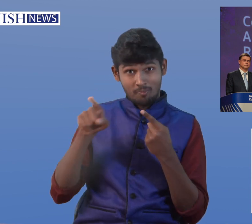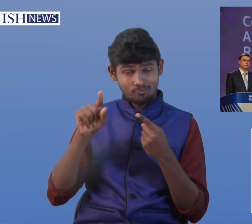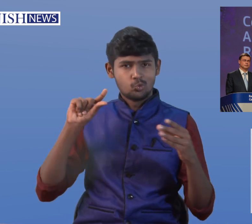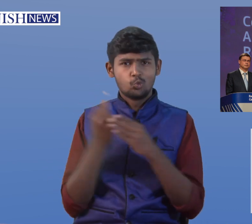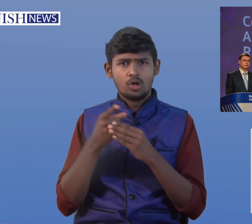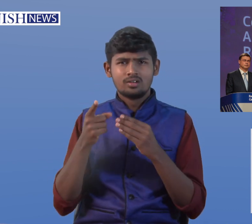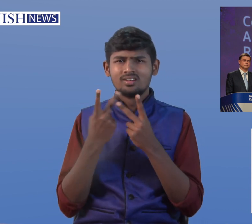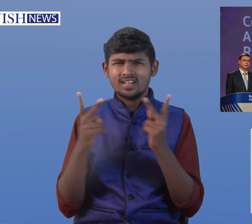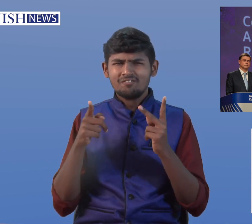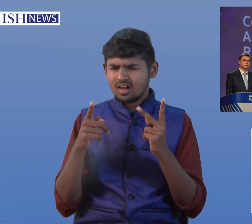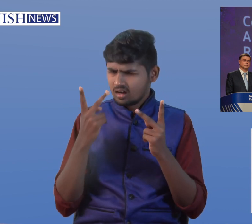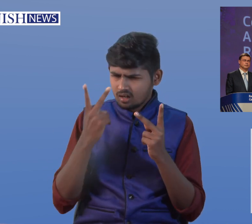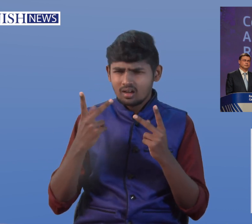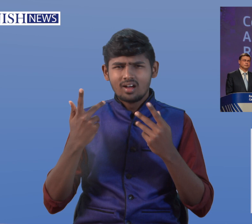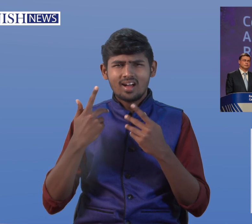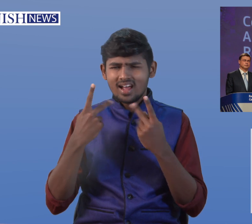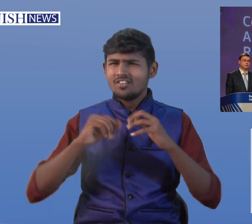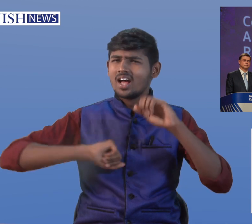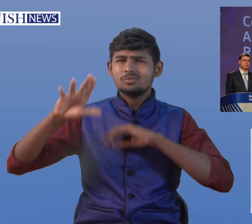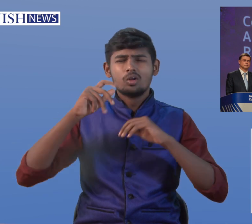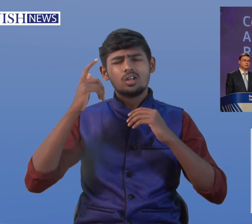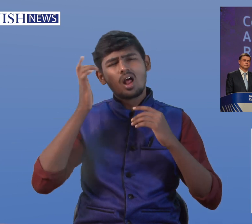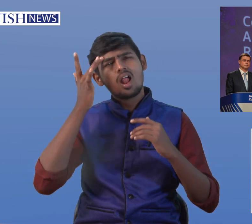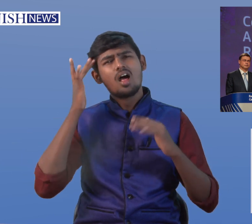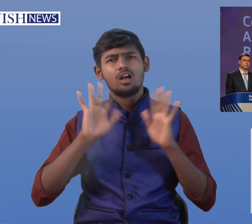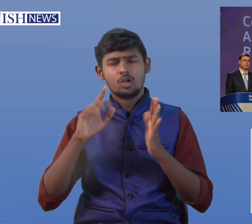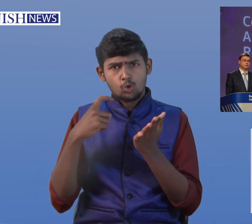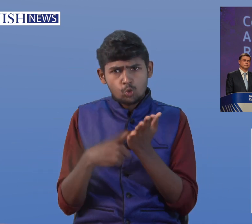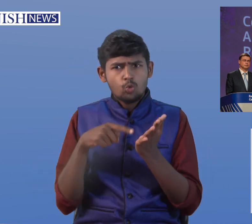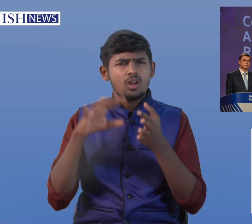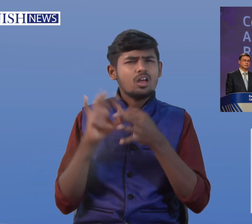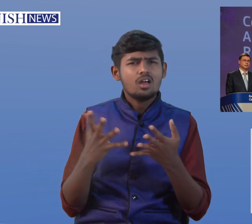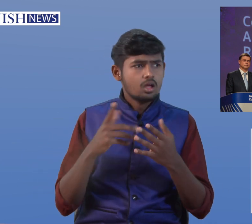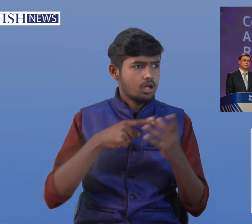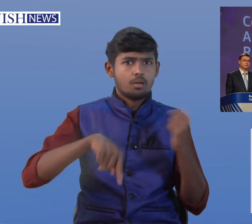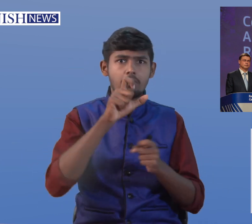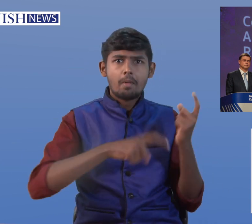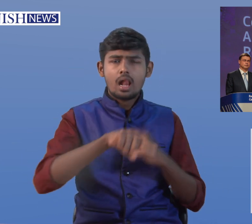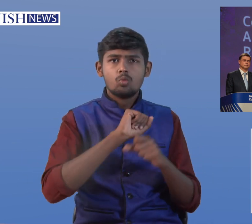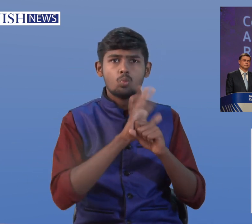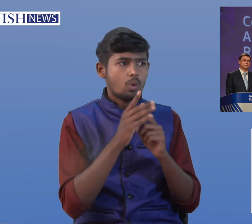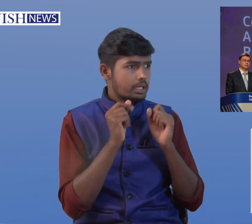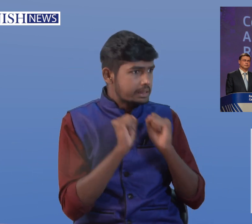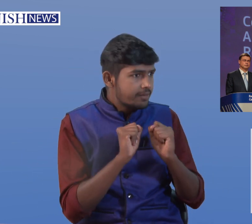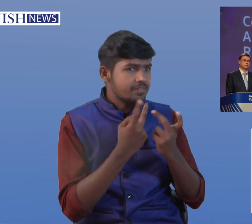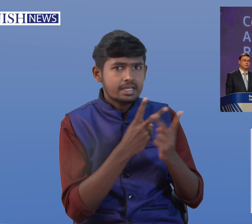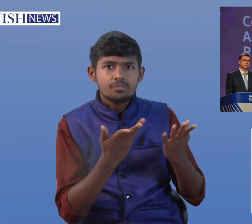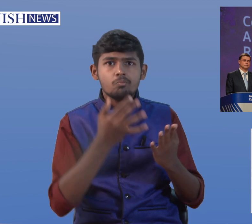EU's executive body said that more vaccine will be produced and will be available for its own citizens before they can be shipped